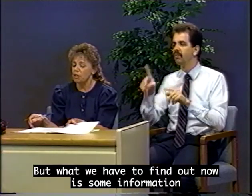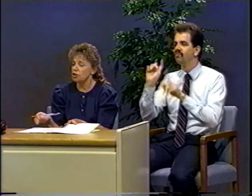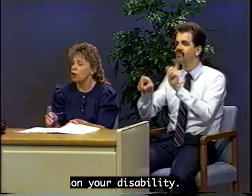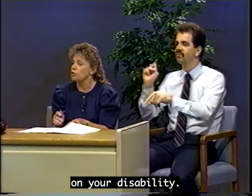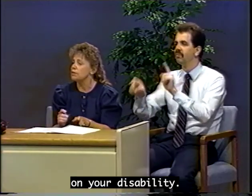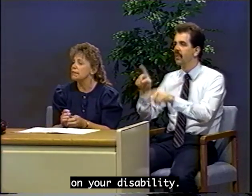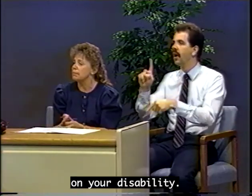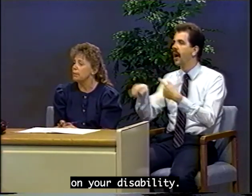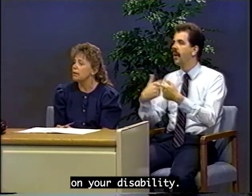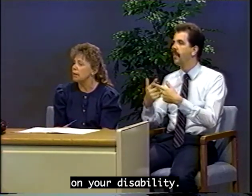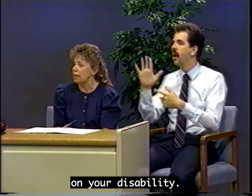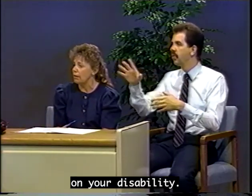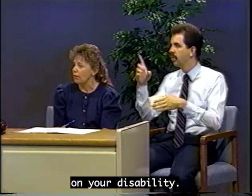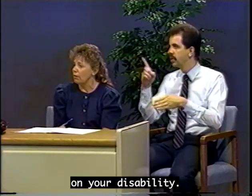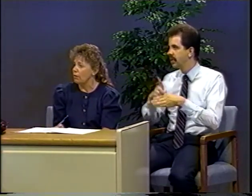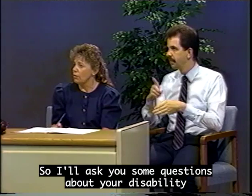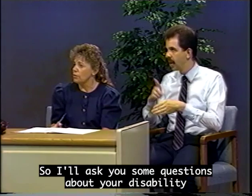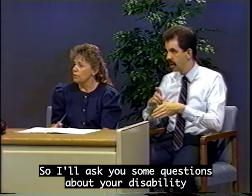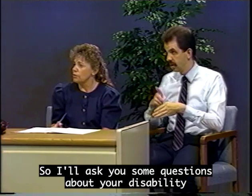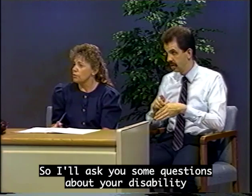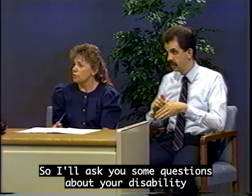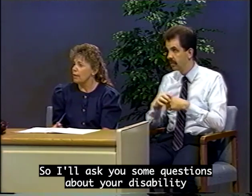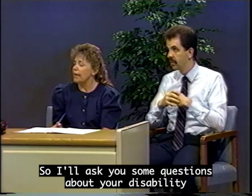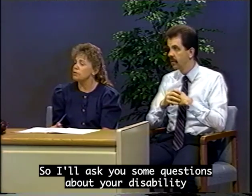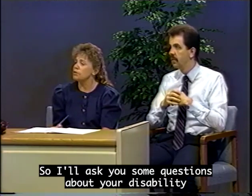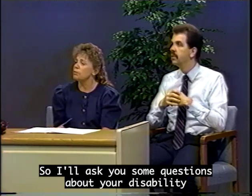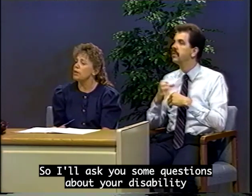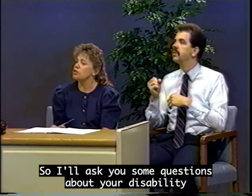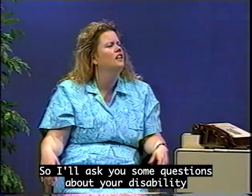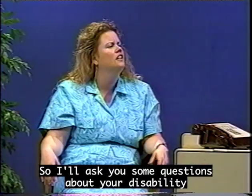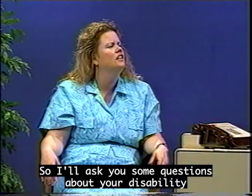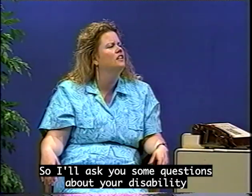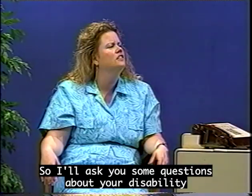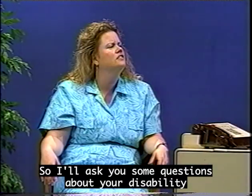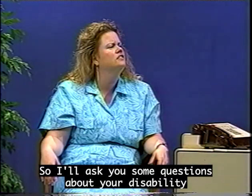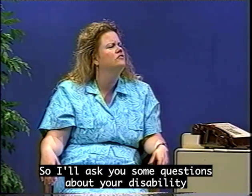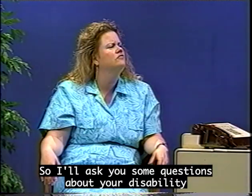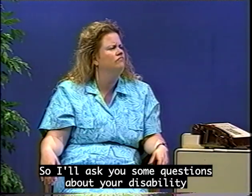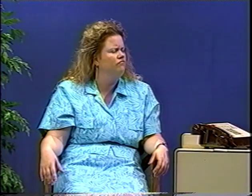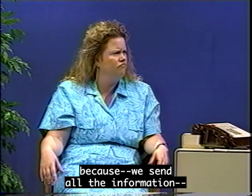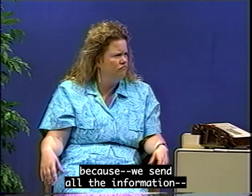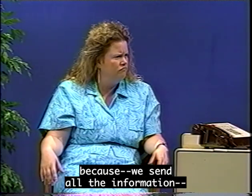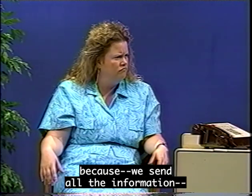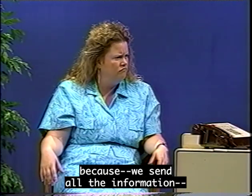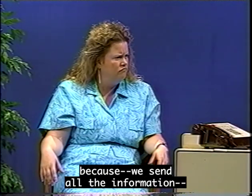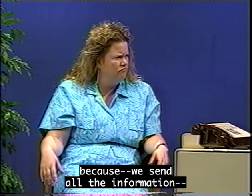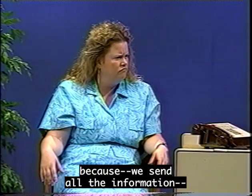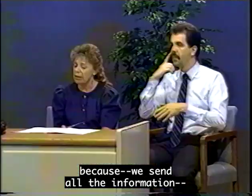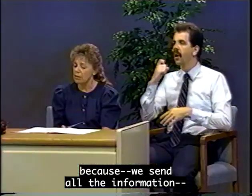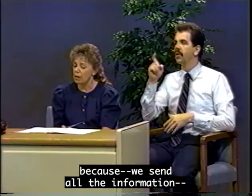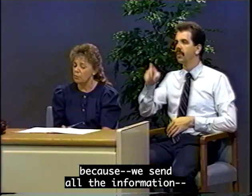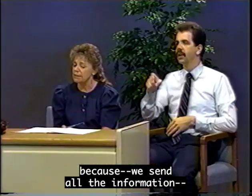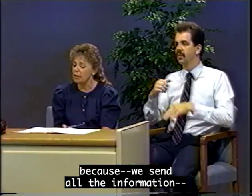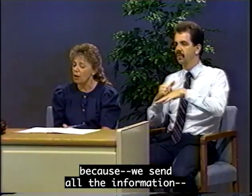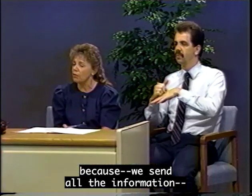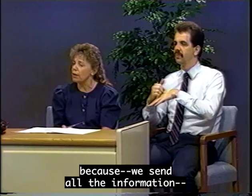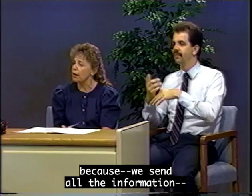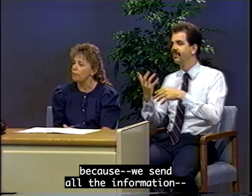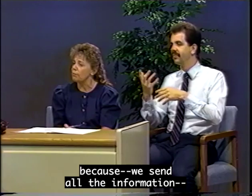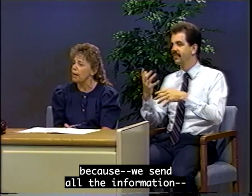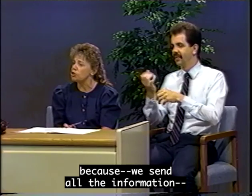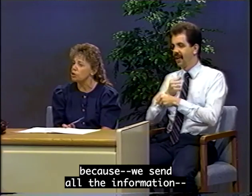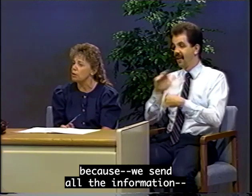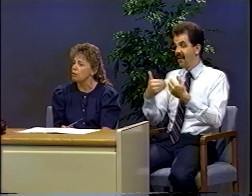some information on your disability. So I'll ask you some questions about your disability because we have to send all